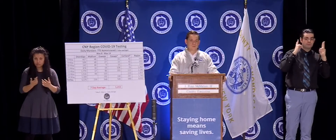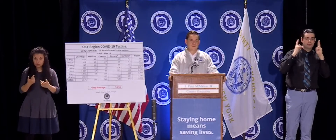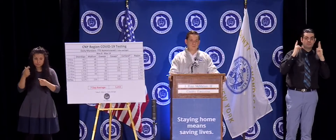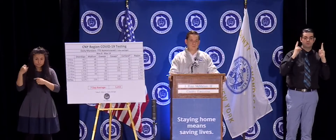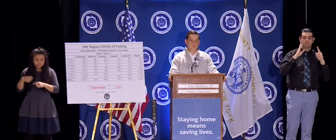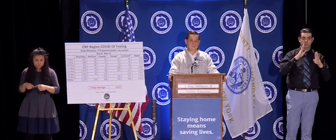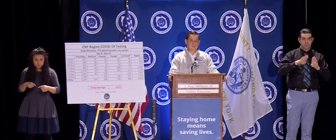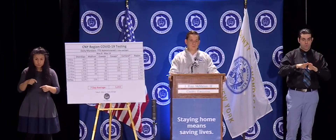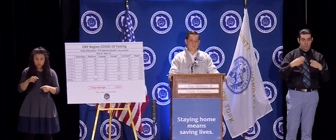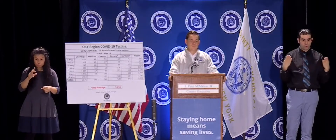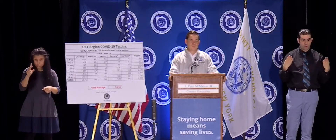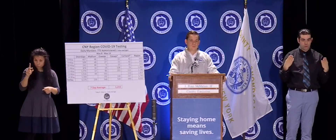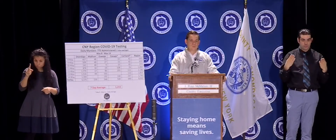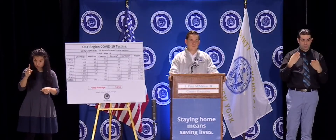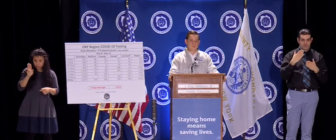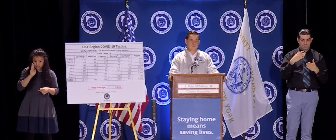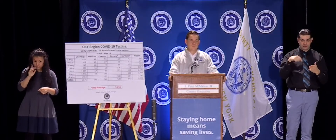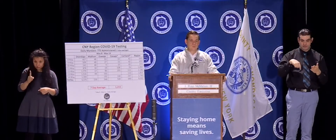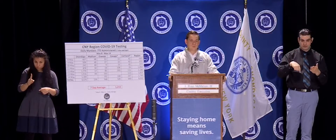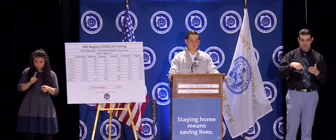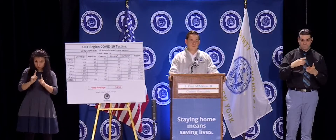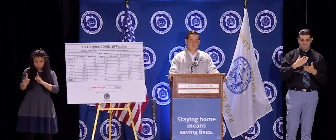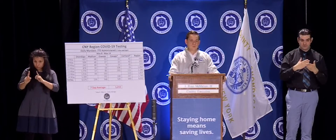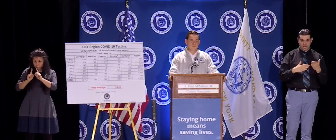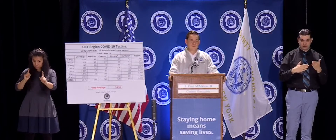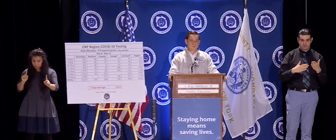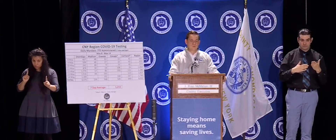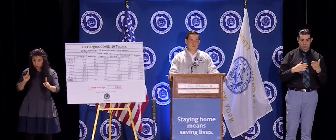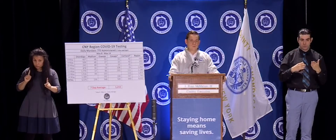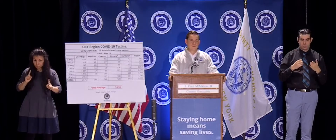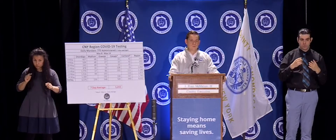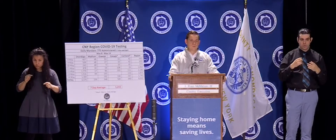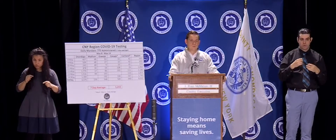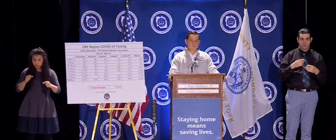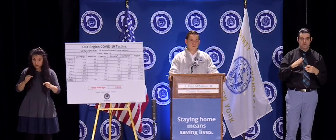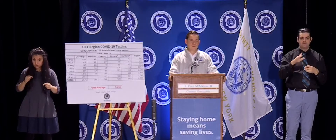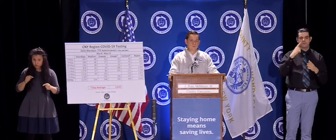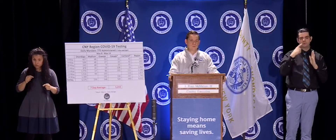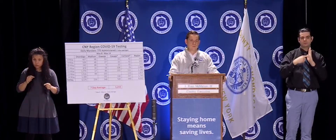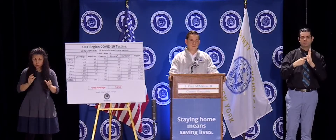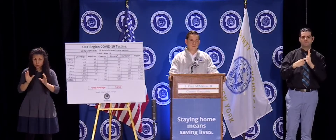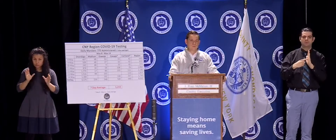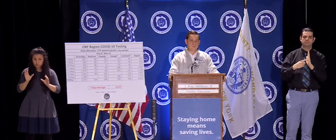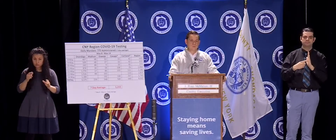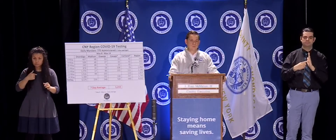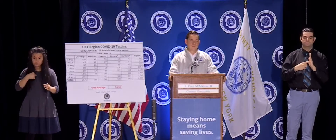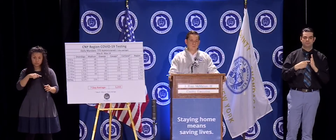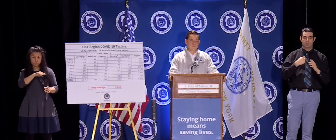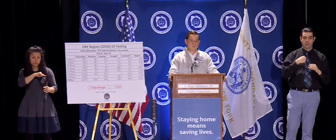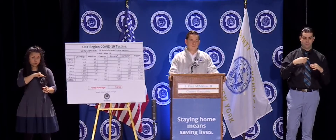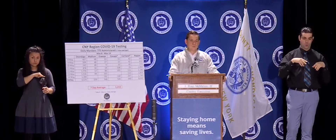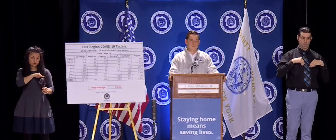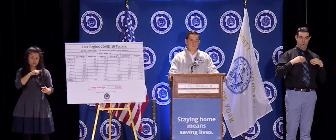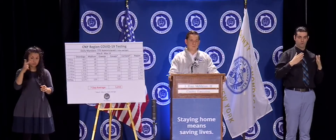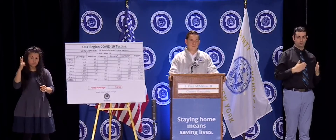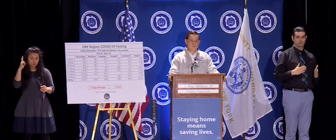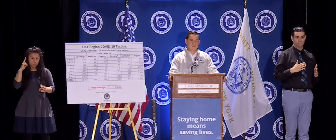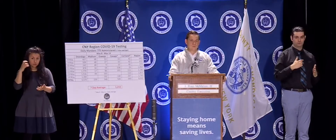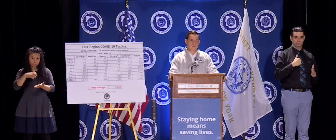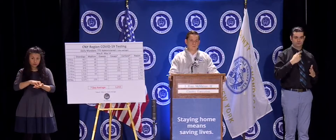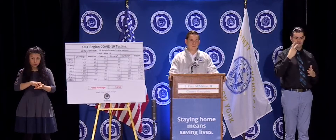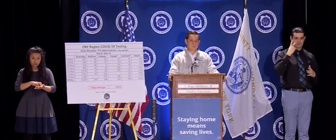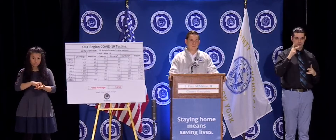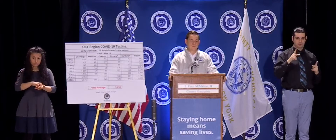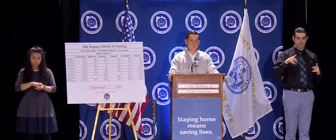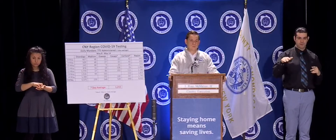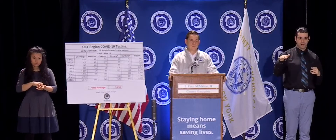social distancing again? If I'm the owner of a hair salon and I see a lot of people out at the parks this weekend, what would you say to them